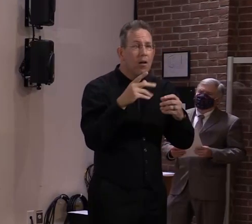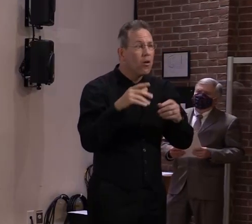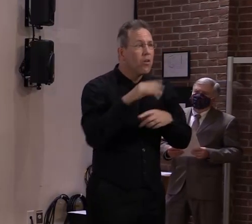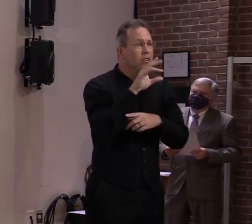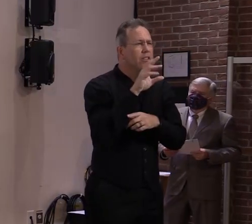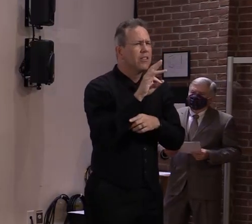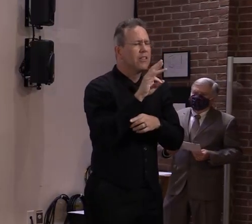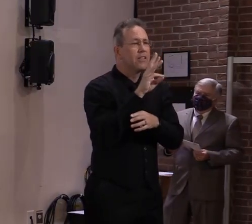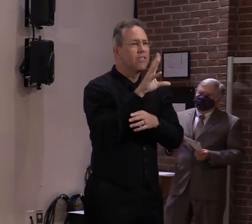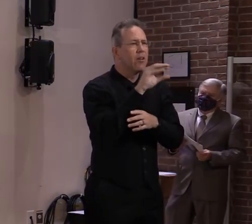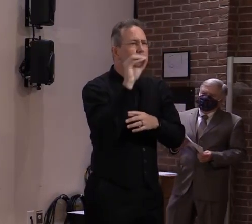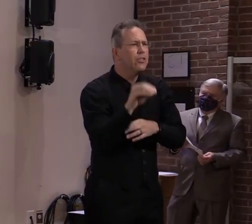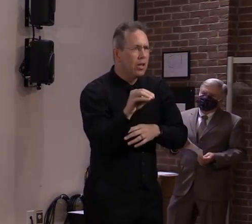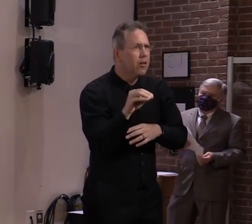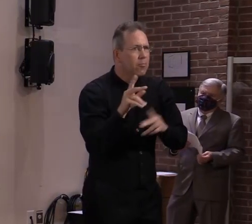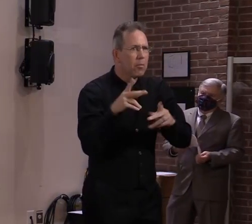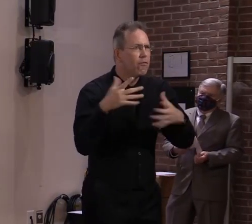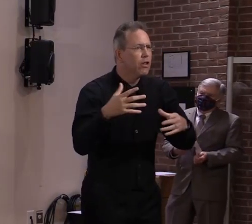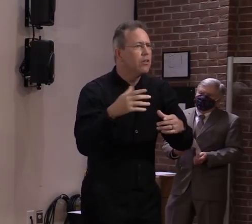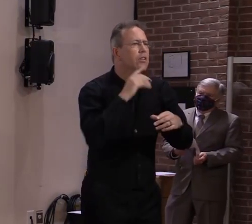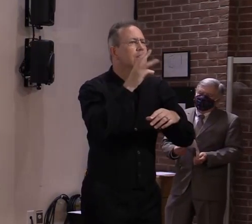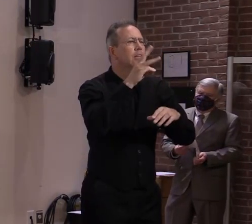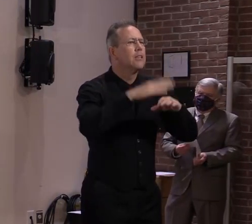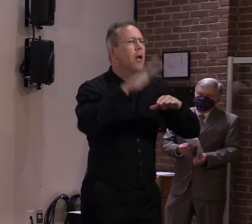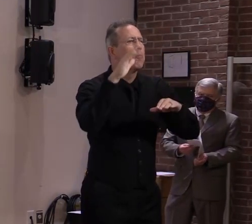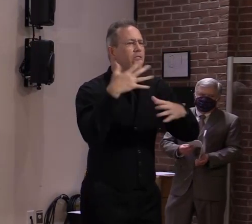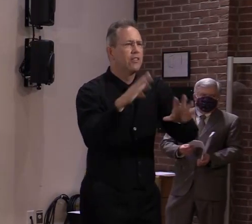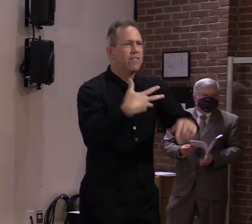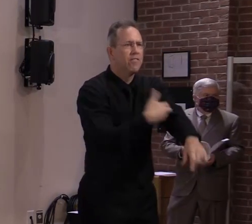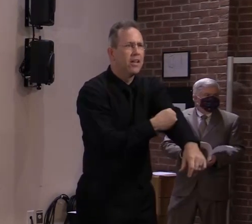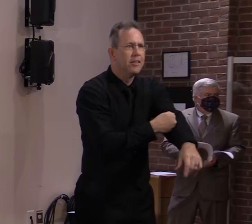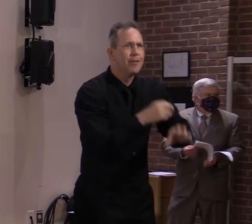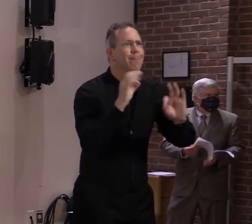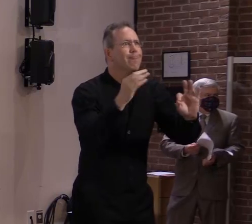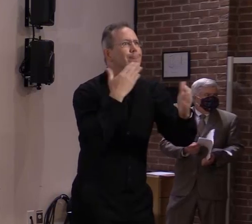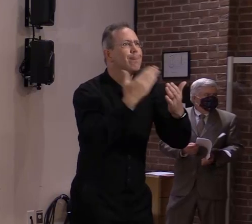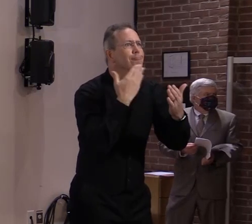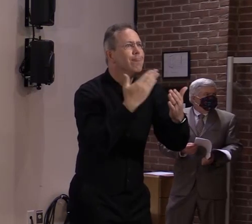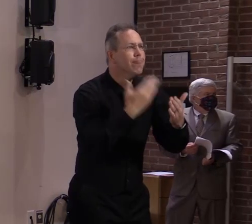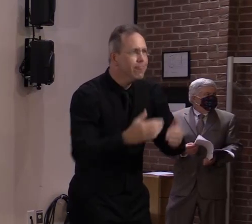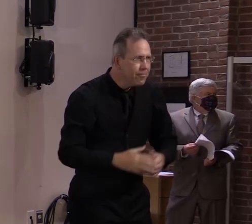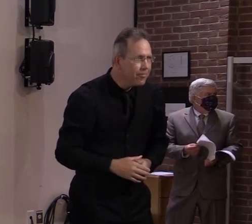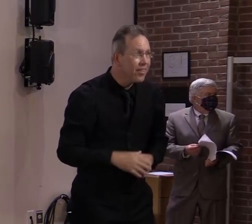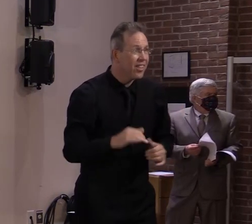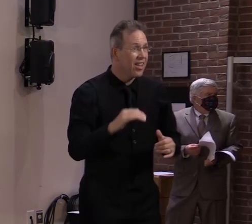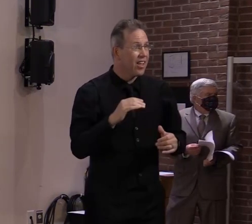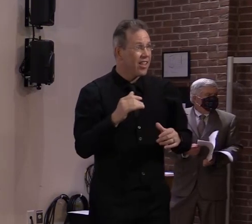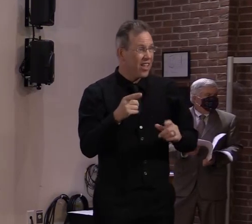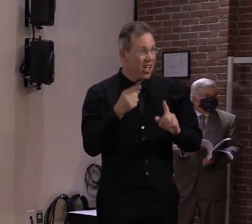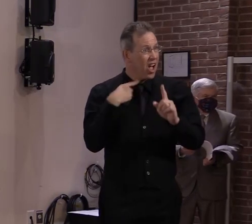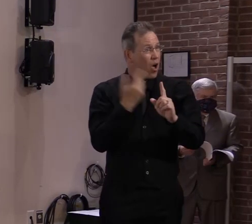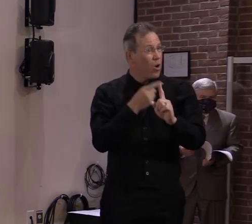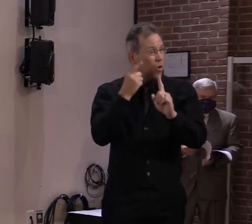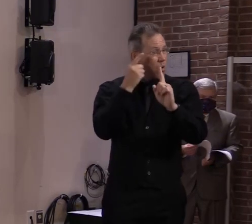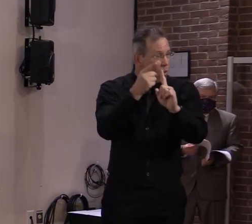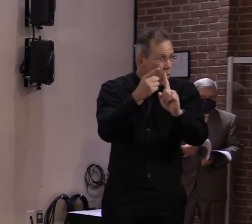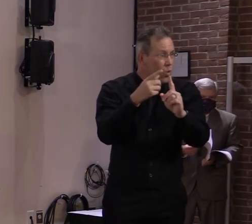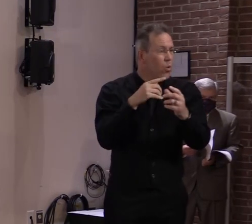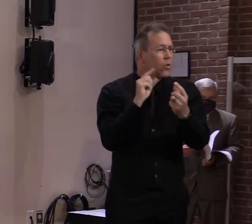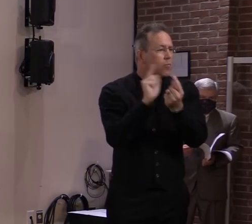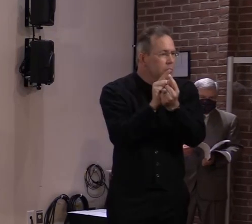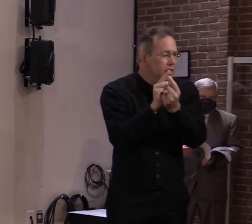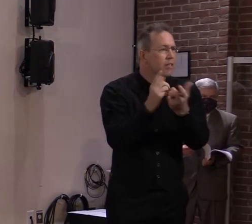So tomorrow, we move to step two of the Vermont Forward plan, which brings most sectors under what's